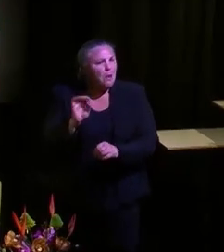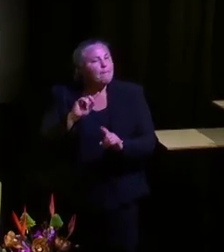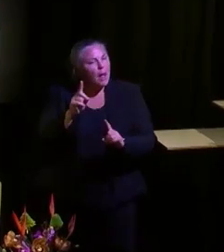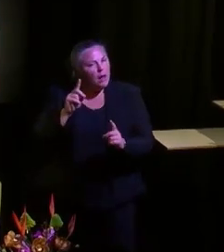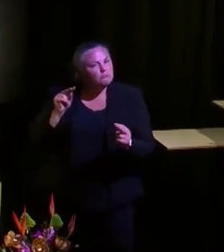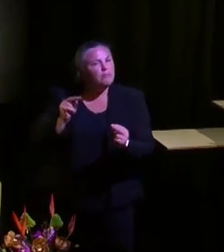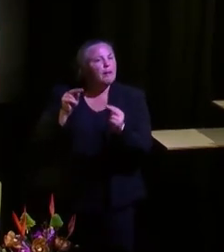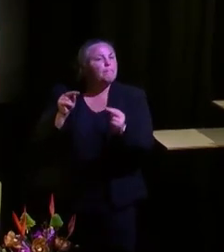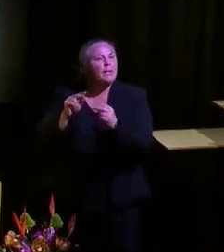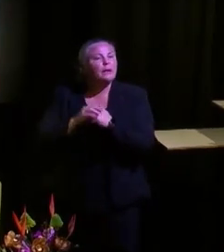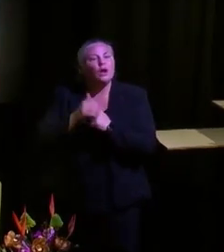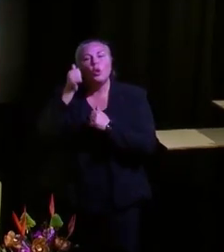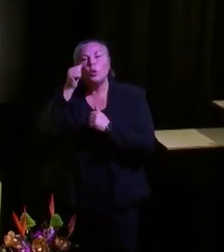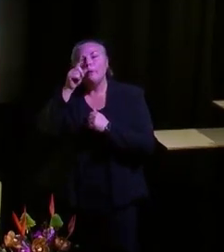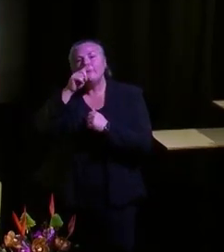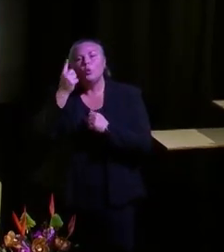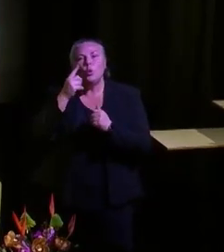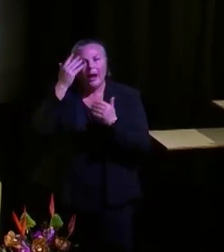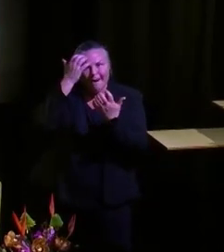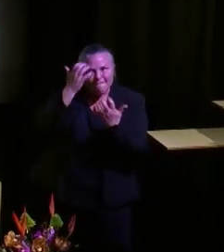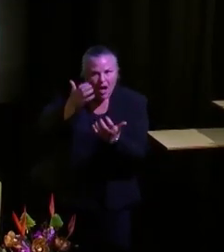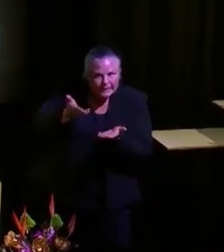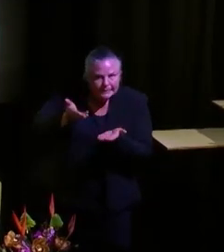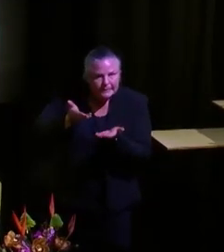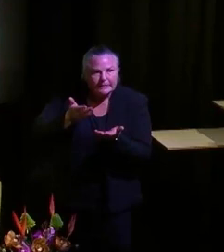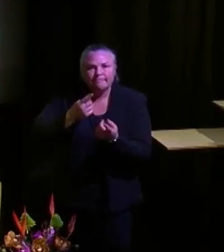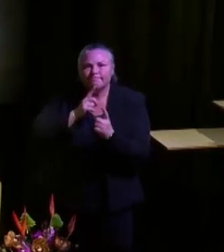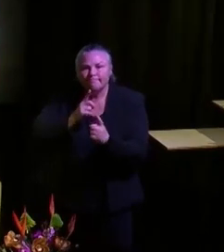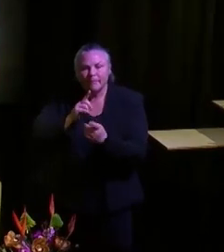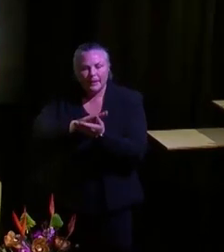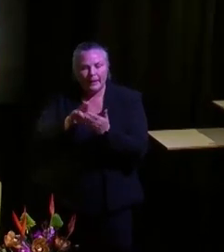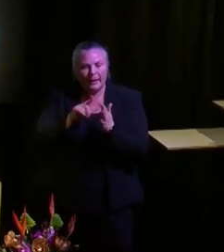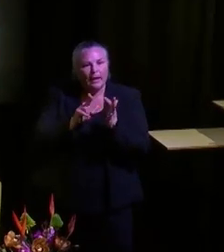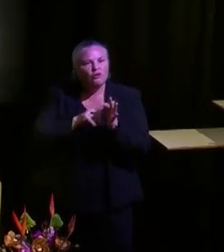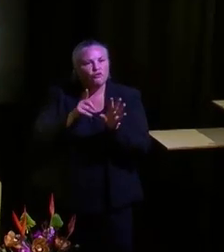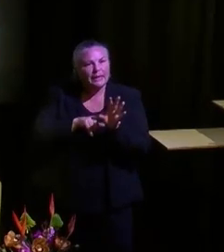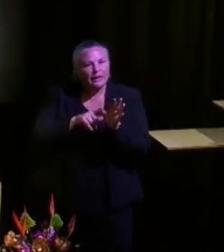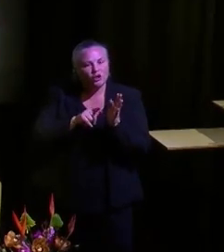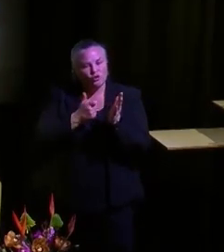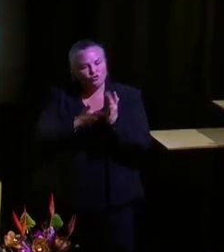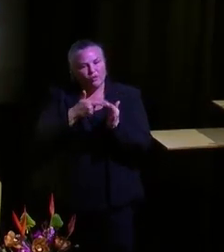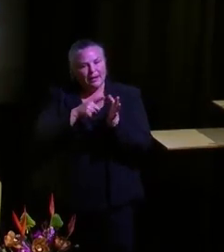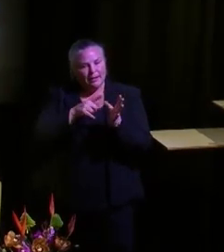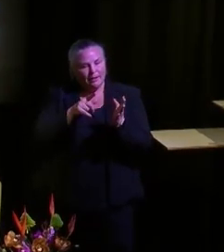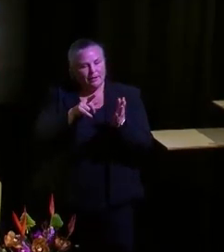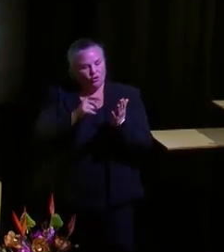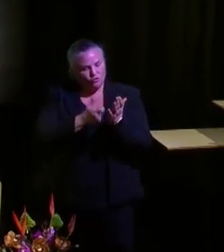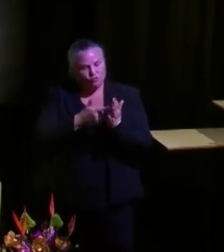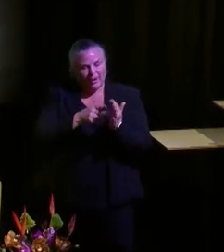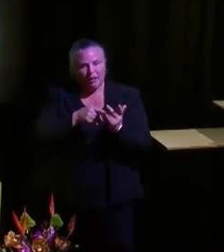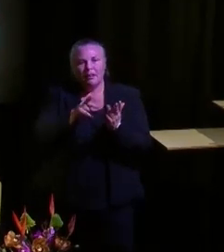who were advising him. You know, they were sort of Henry Reynolds and Noel Luce and others, and friends of